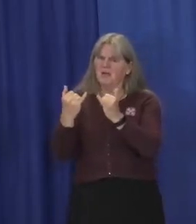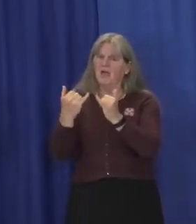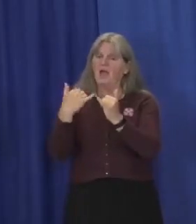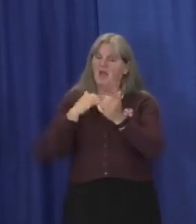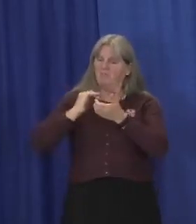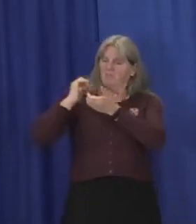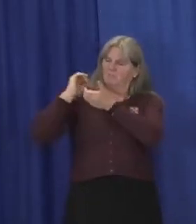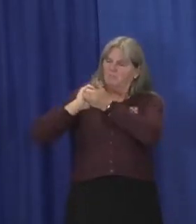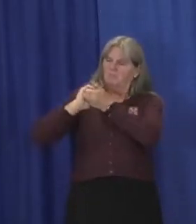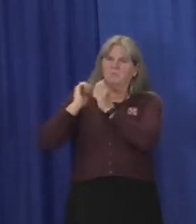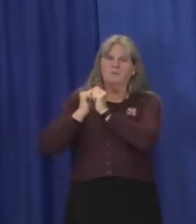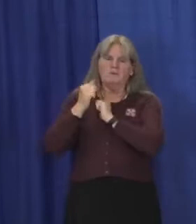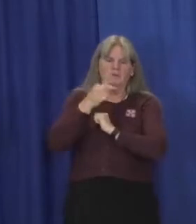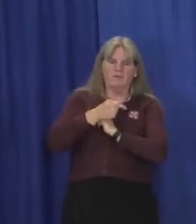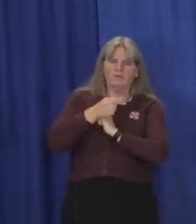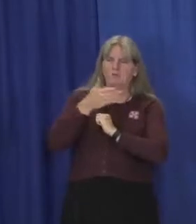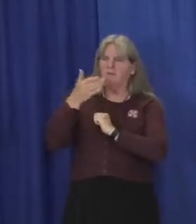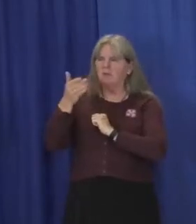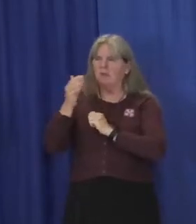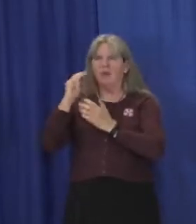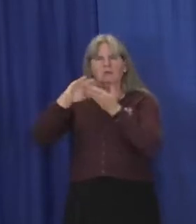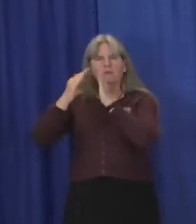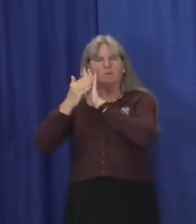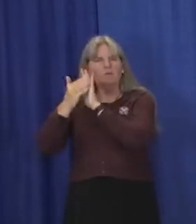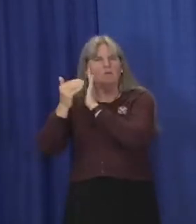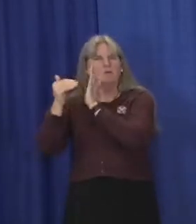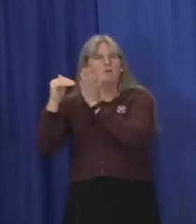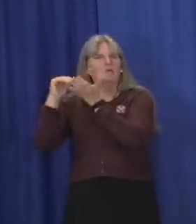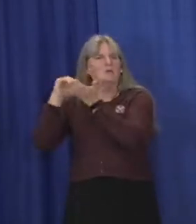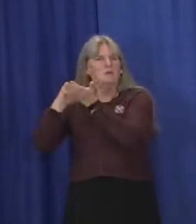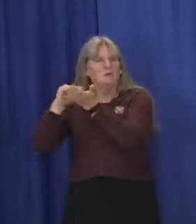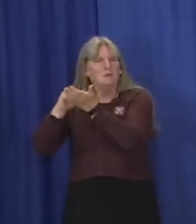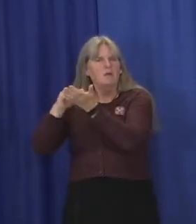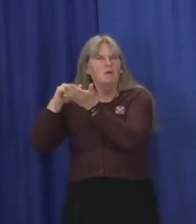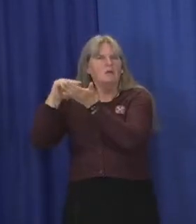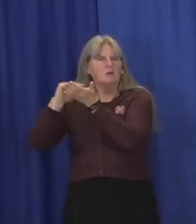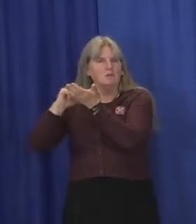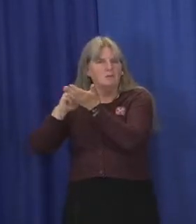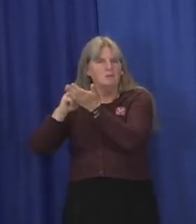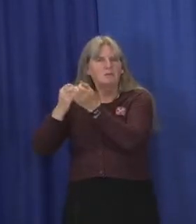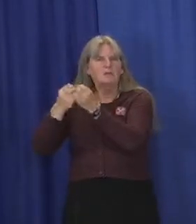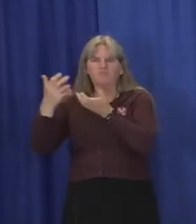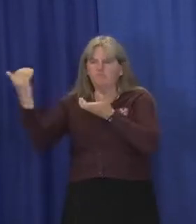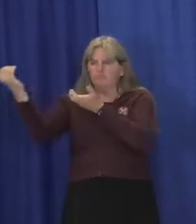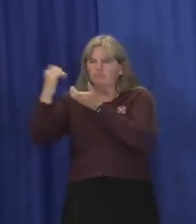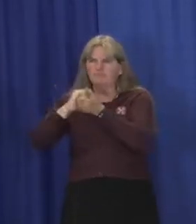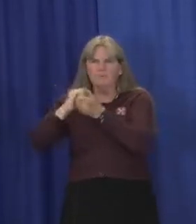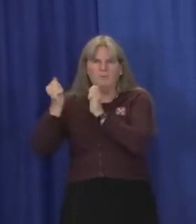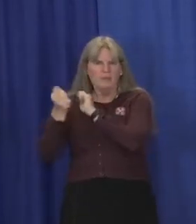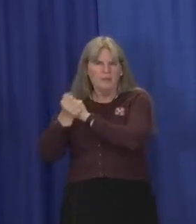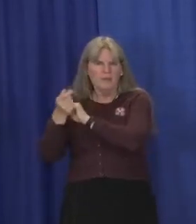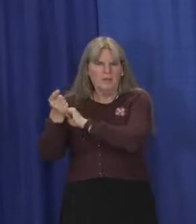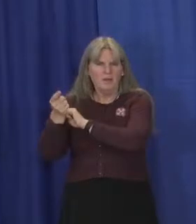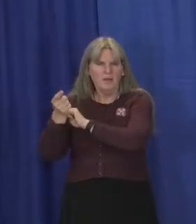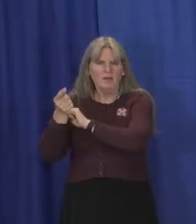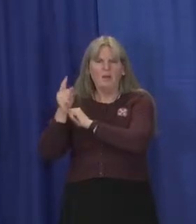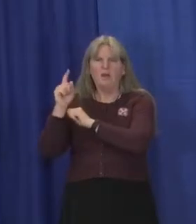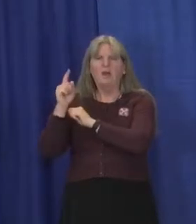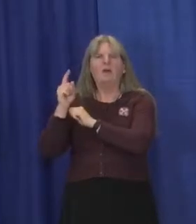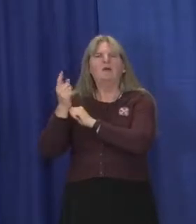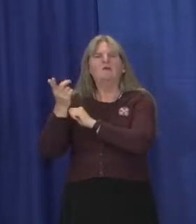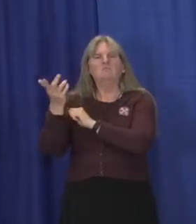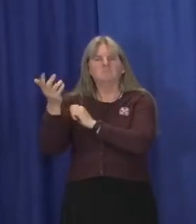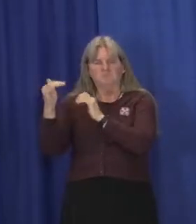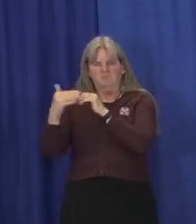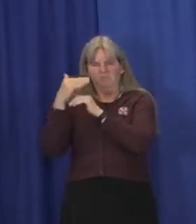government, including community nursing, YCDC, and many others in government, as well as our community and First Nations